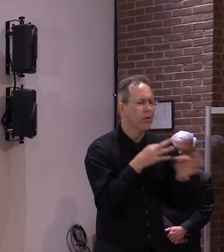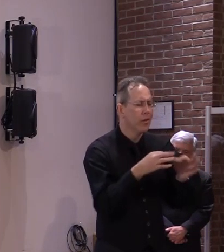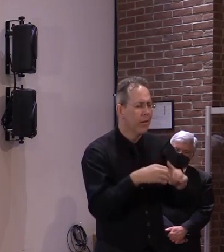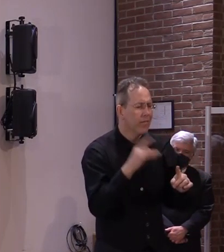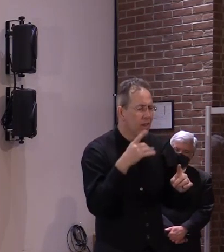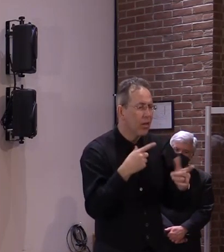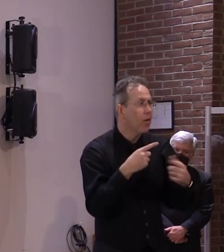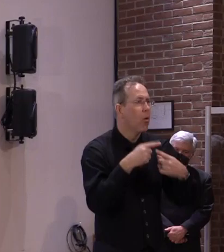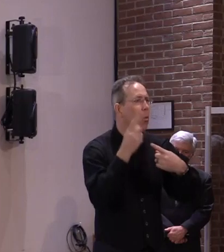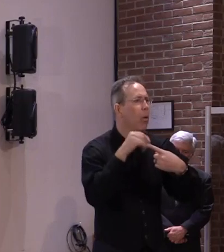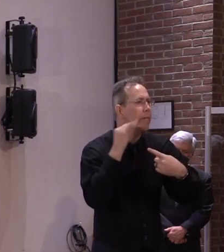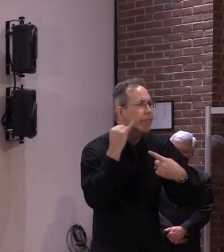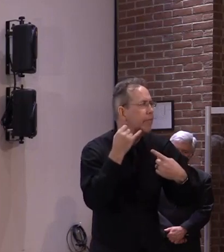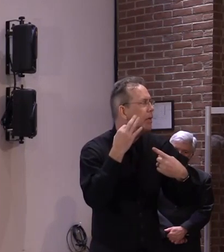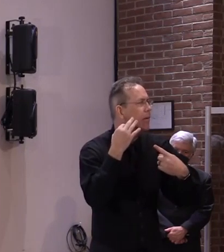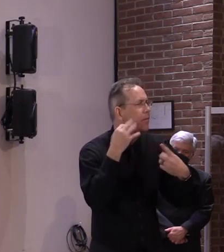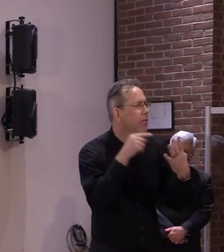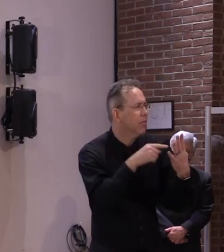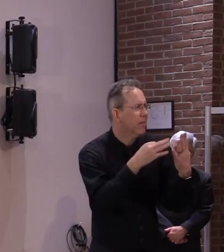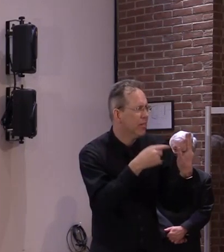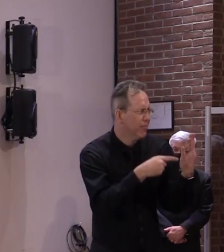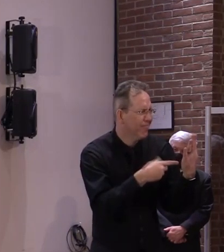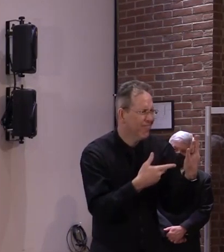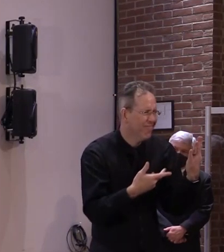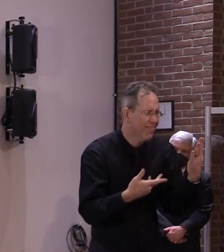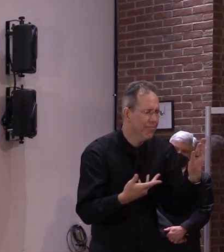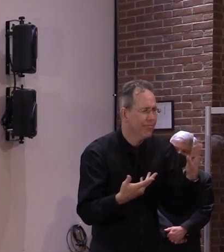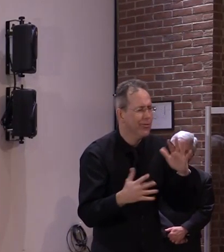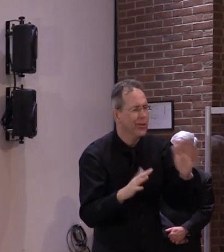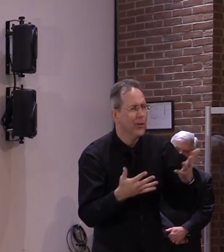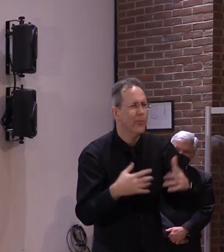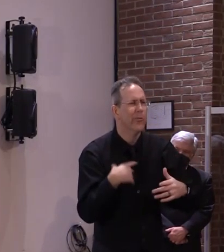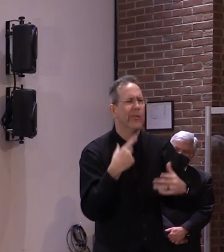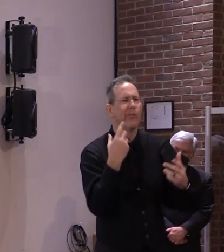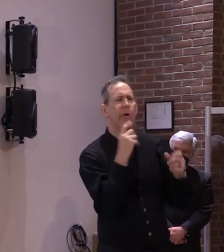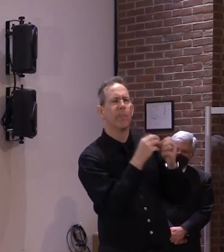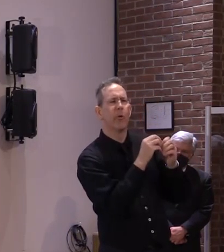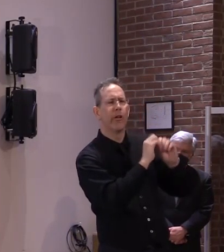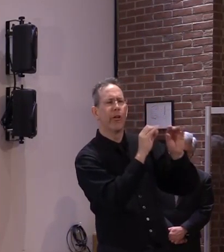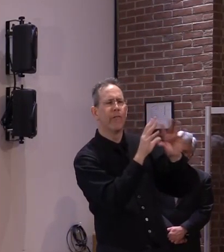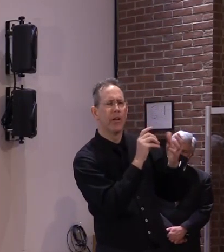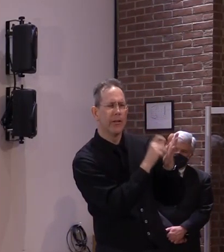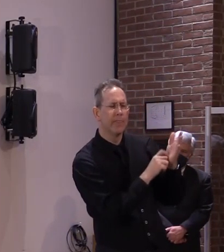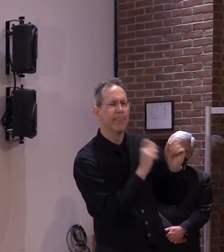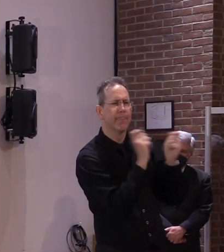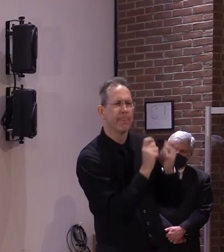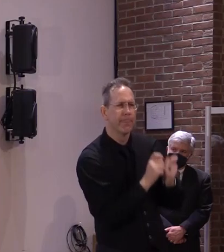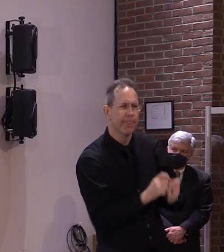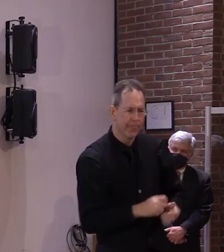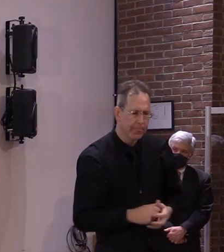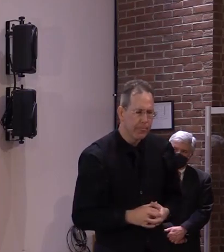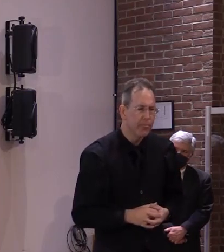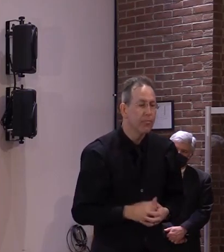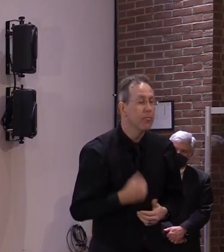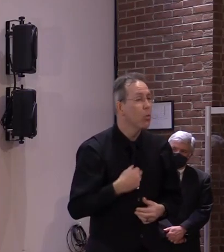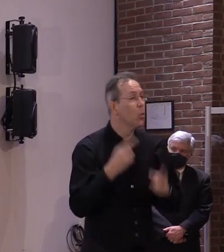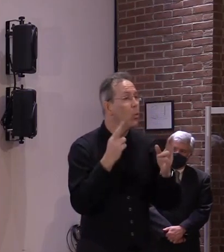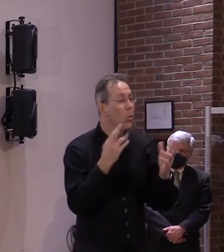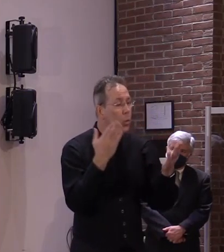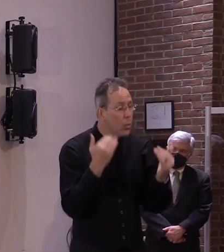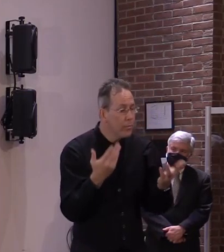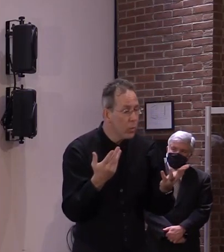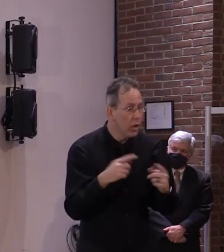be very narrow at first, but we hope to announce changes at Friday's briefing that will allow more mobility